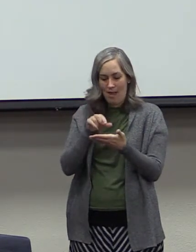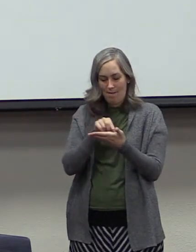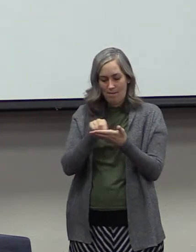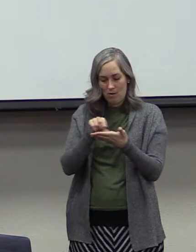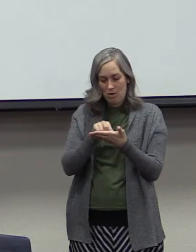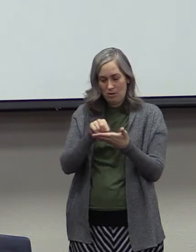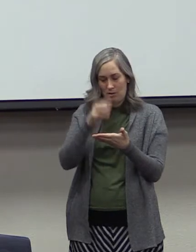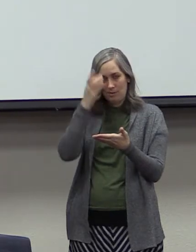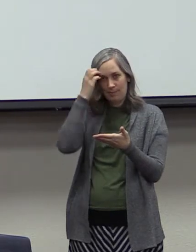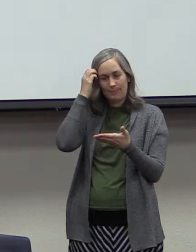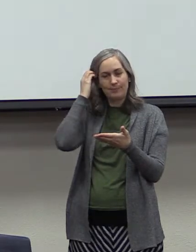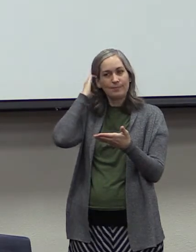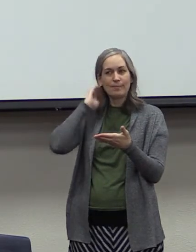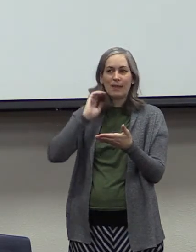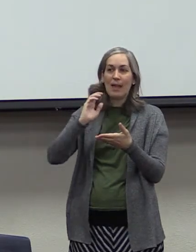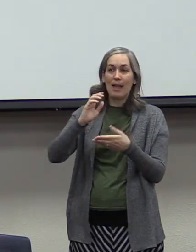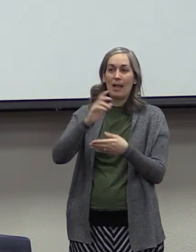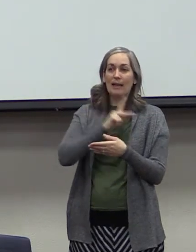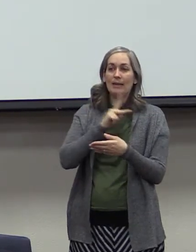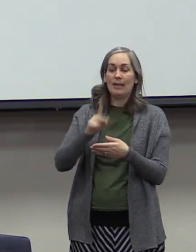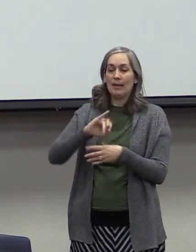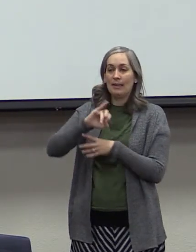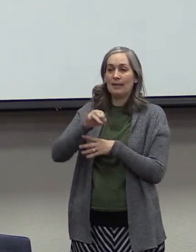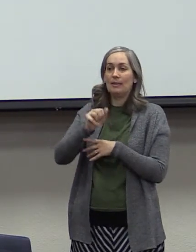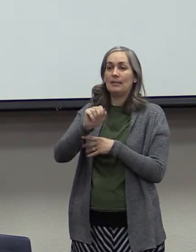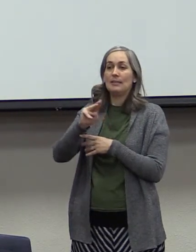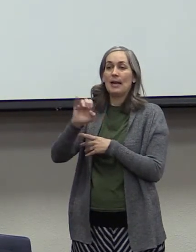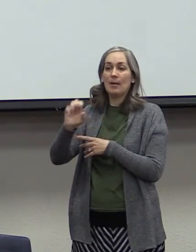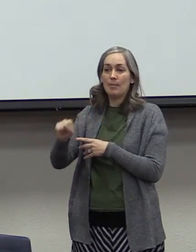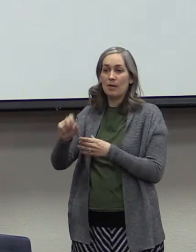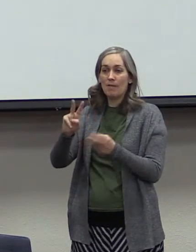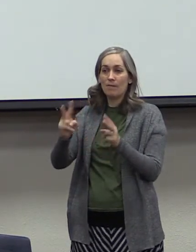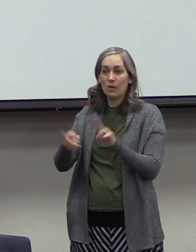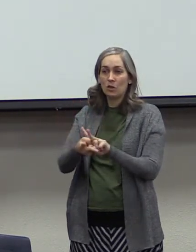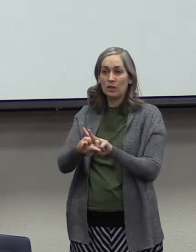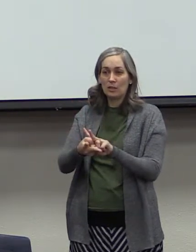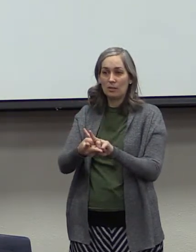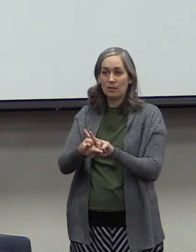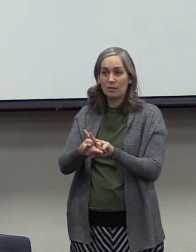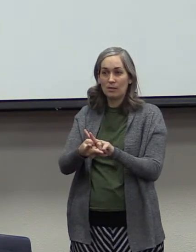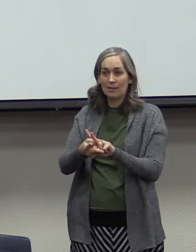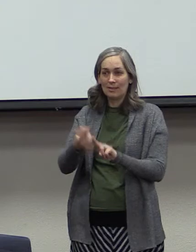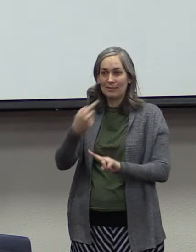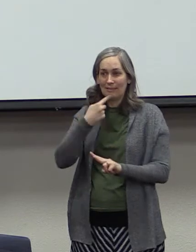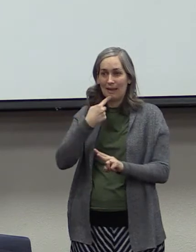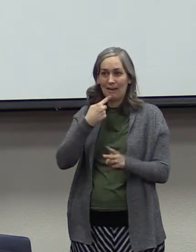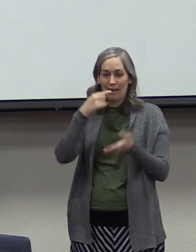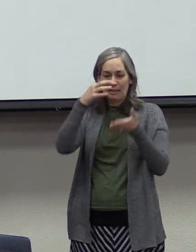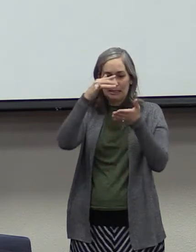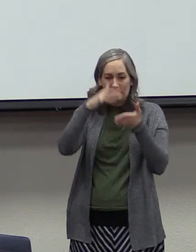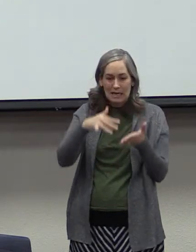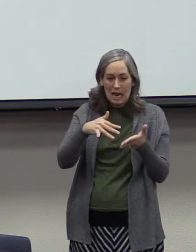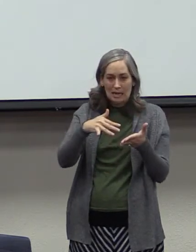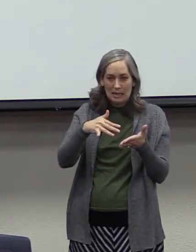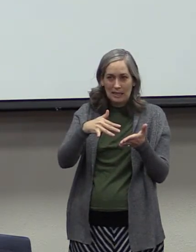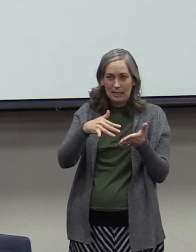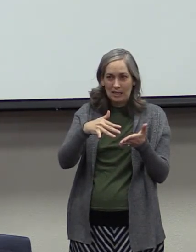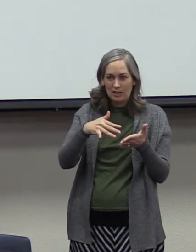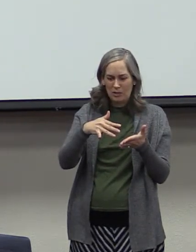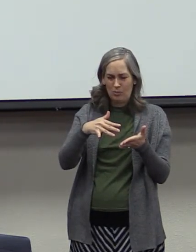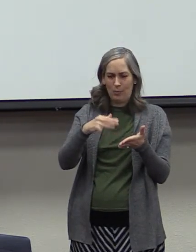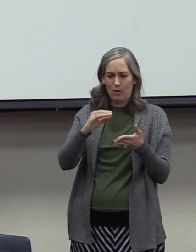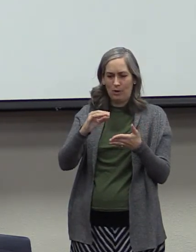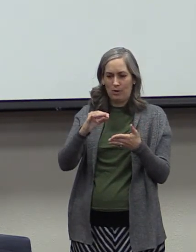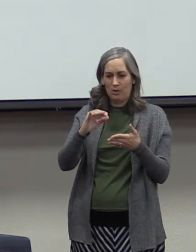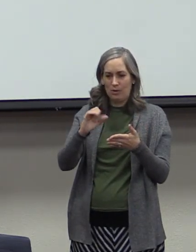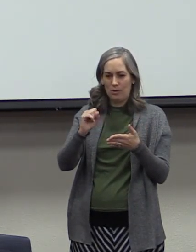English Bible, the King James Version translated that verse, "Study to shew thyself unto